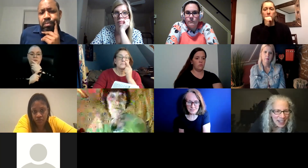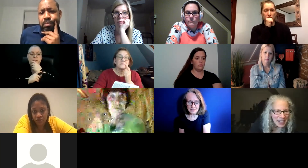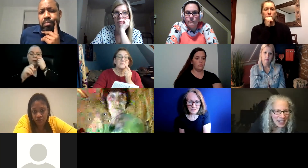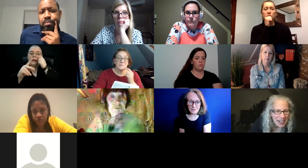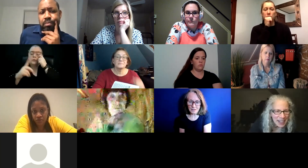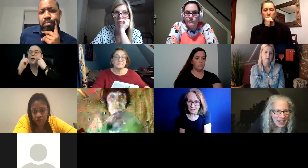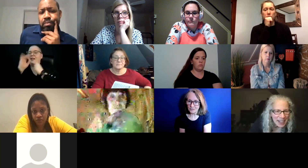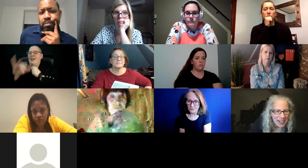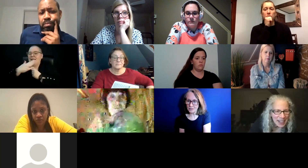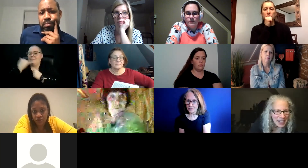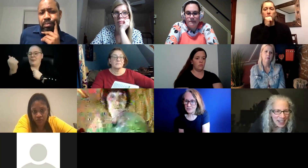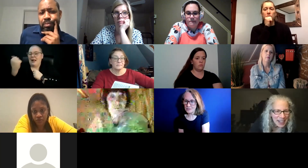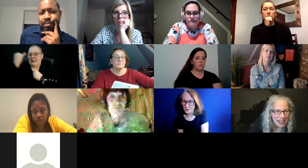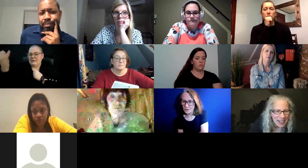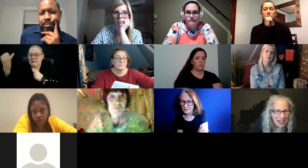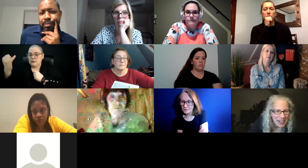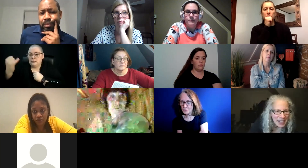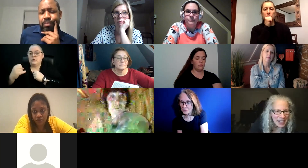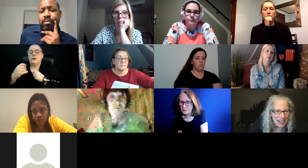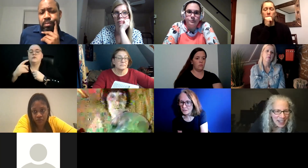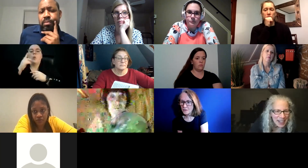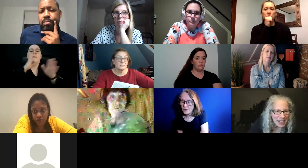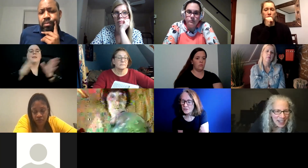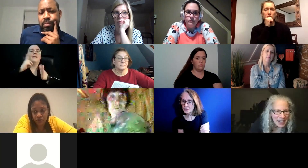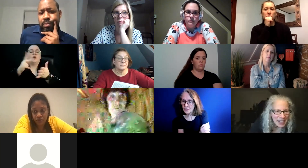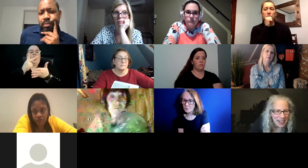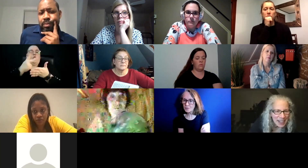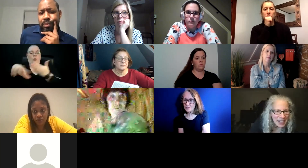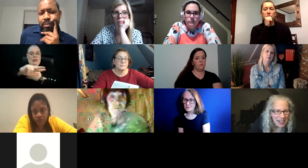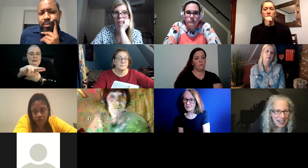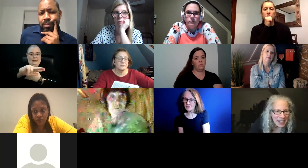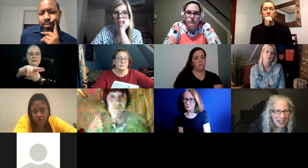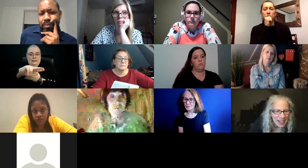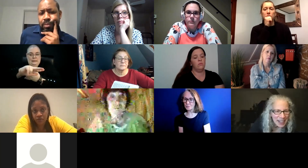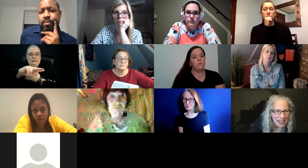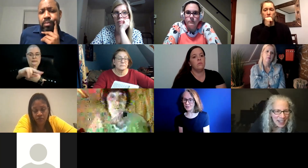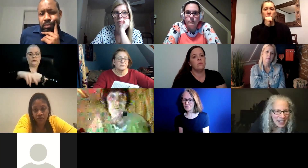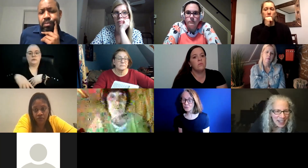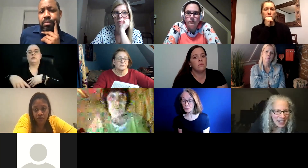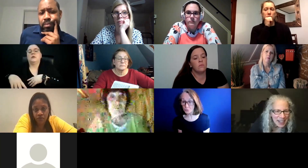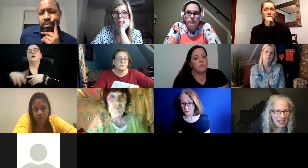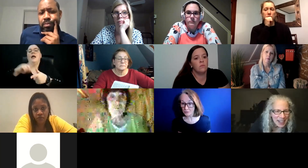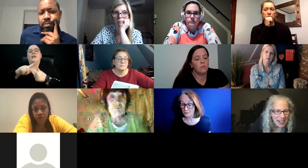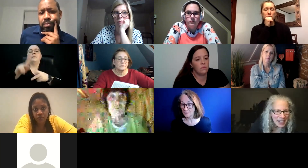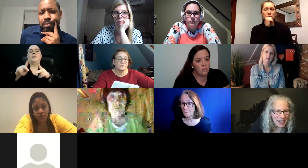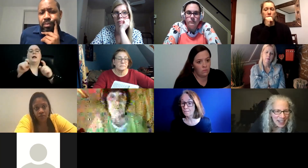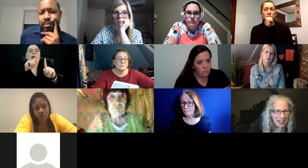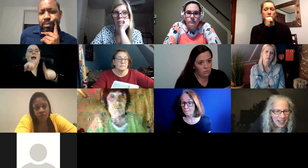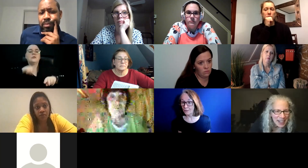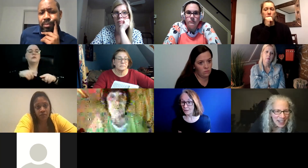saying, yeah, I agree. I feel the same way. And so does Tina. So that might be the best idea. We can plan for 3 weeks and